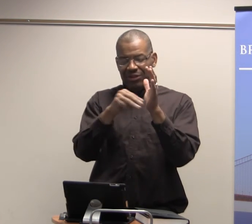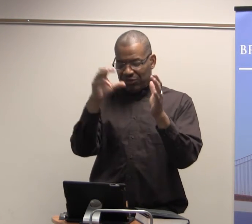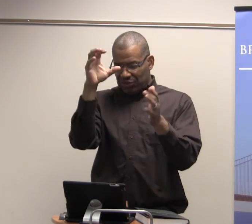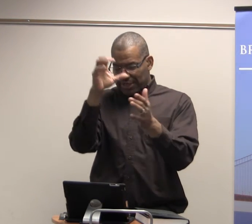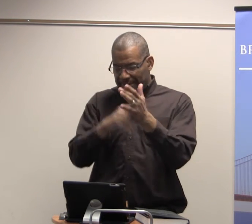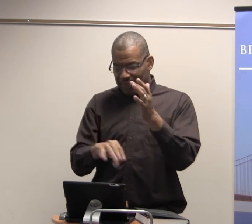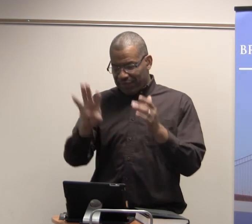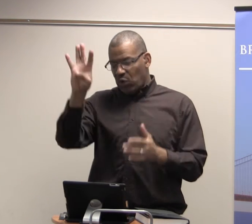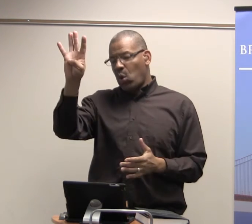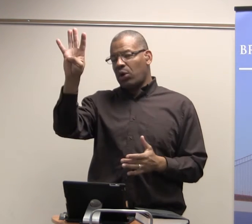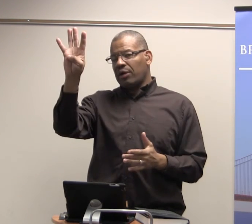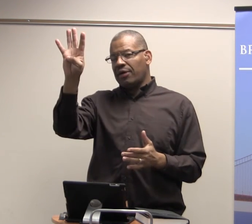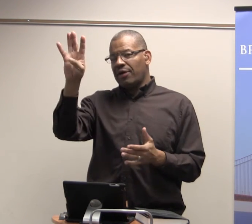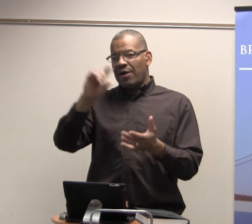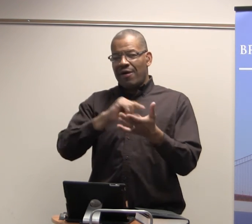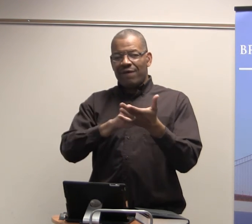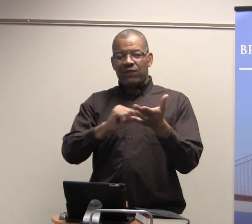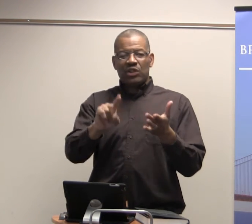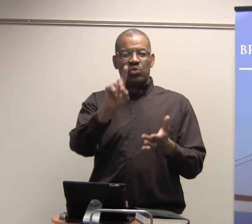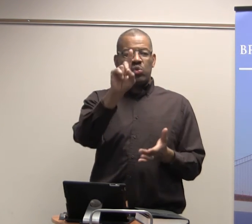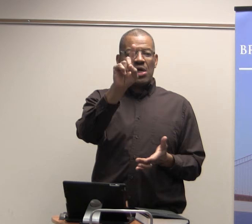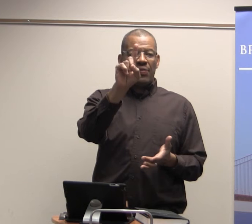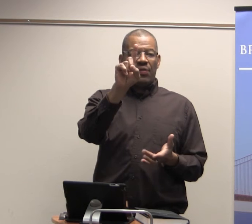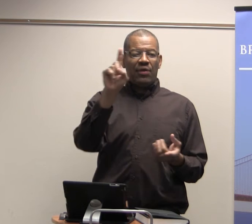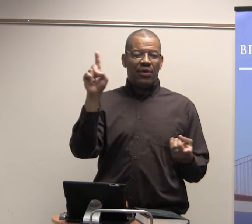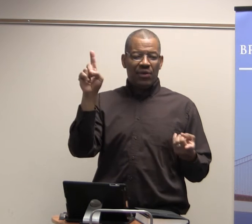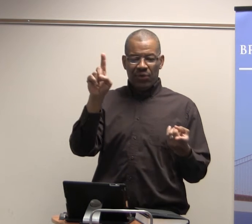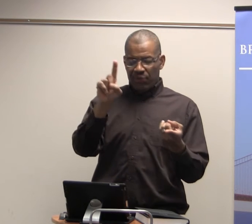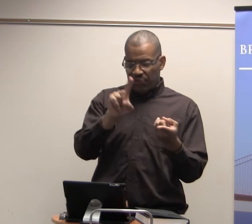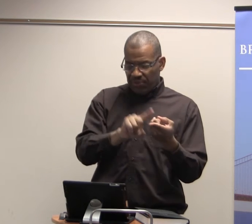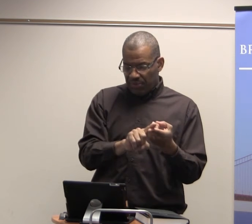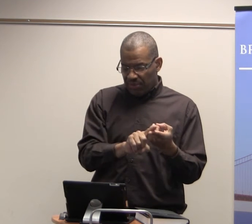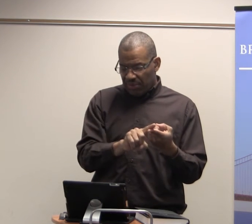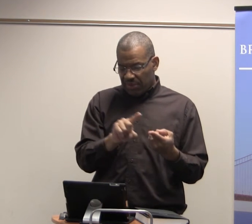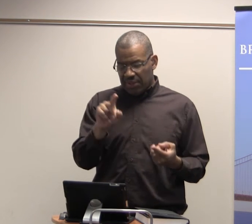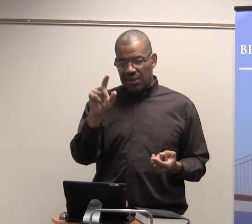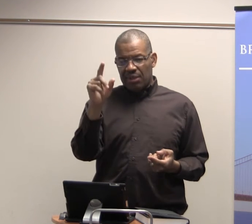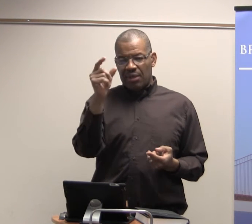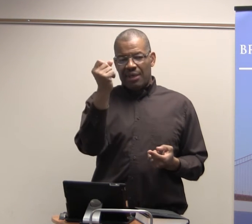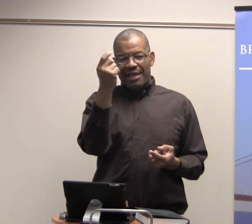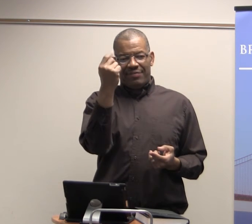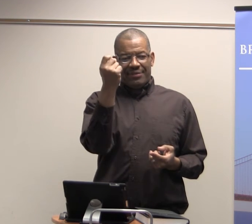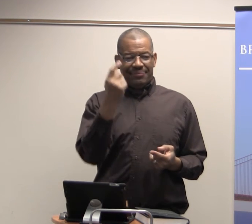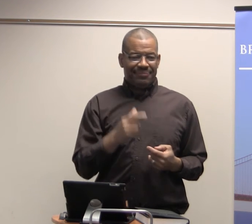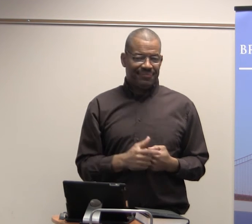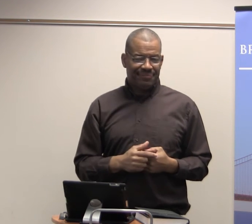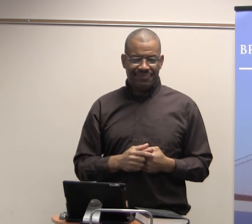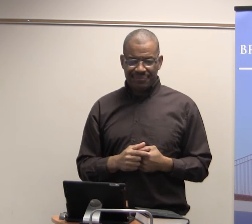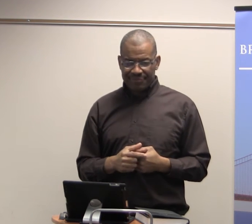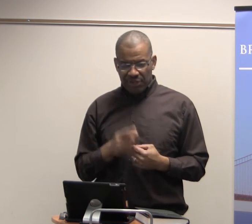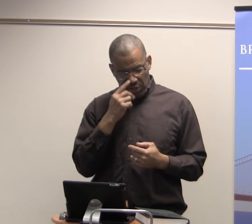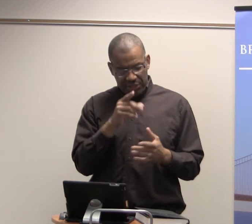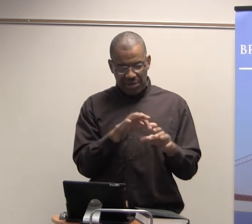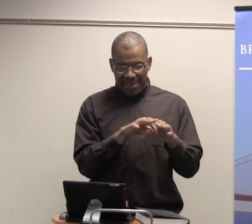Matthew chapter 4, verse 1 through 11. Look at your